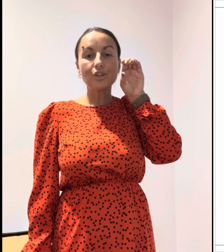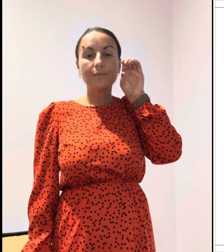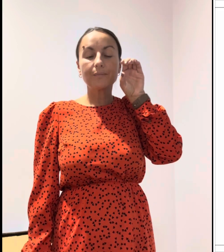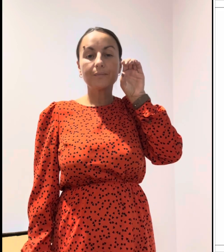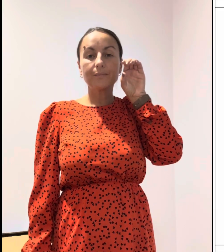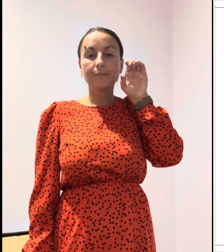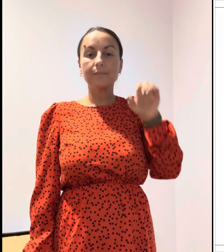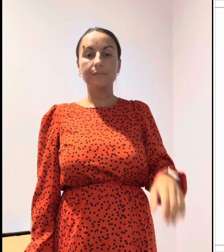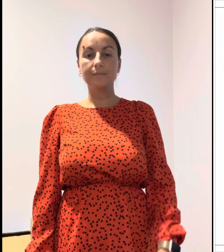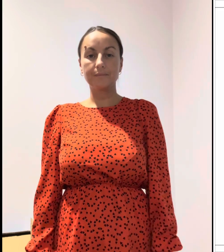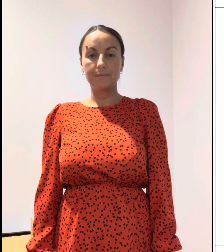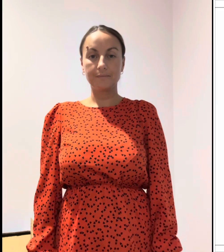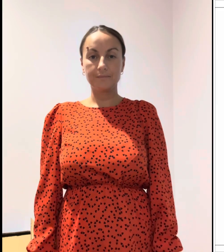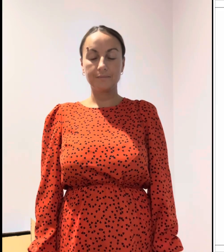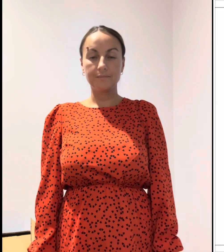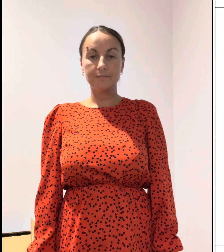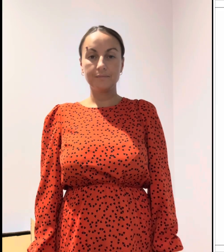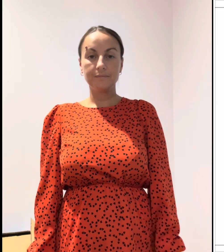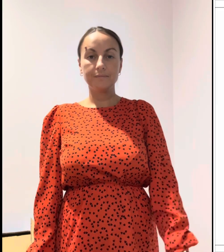Orange,